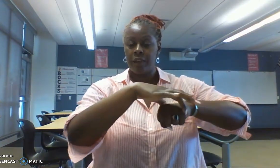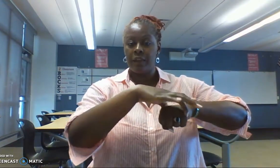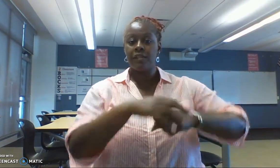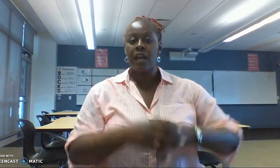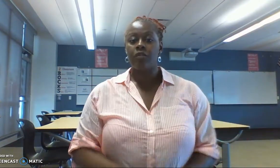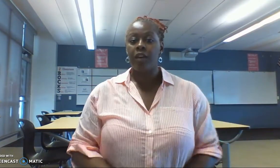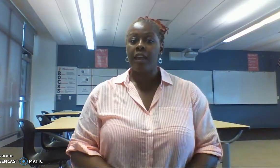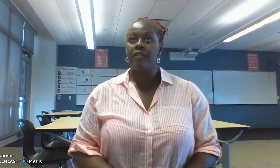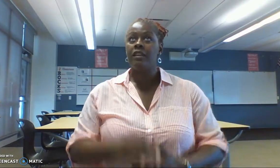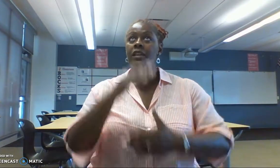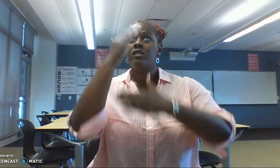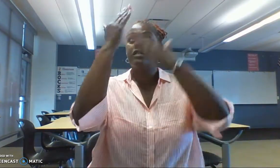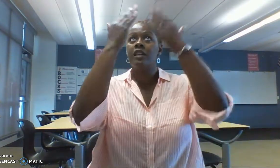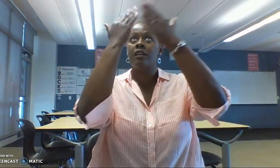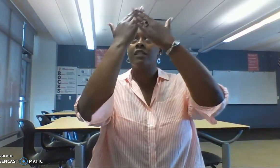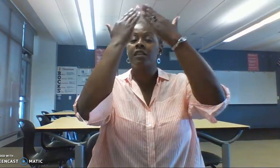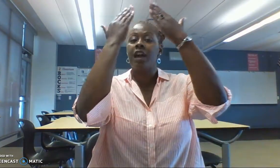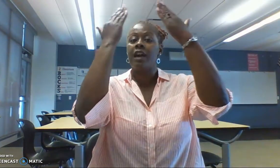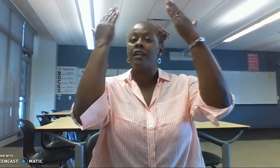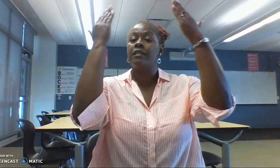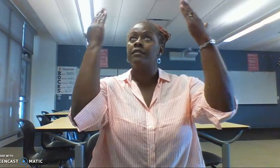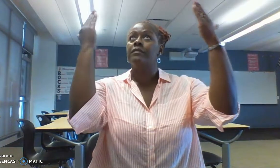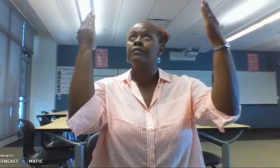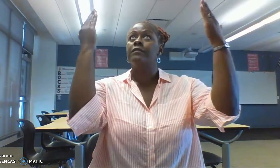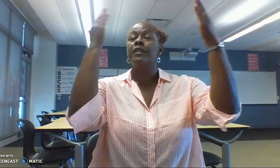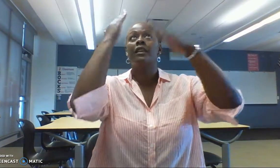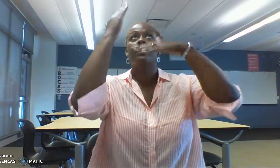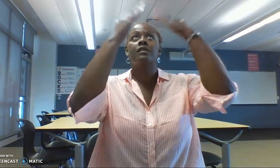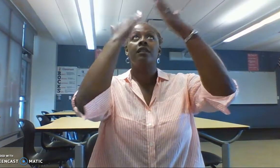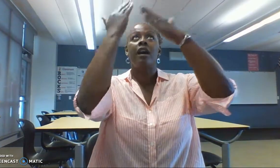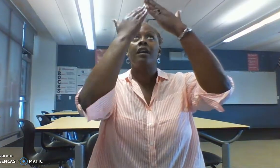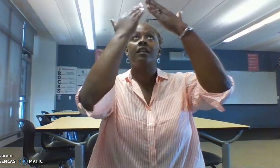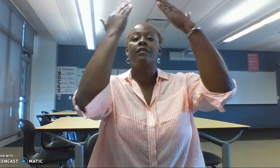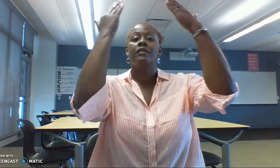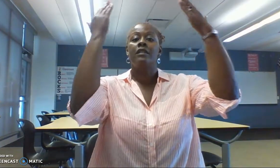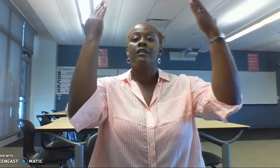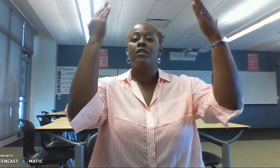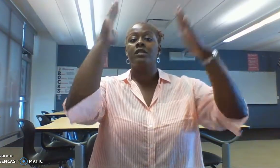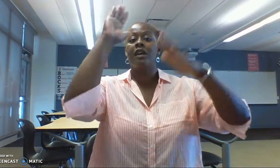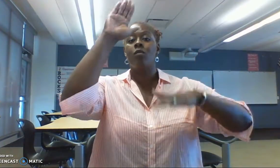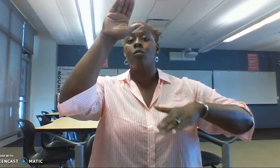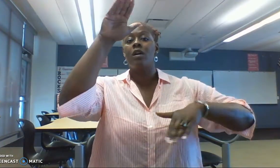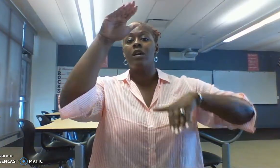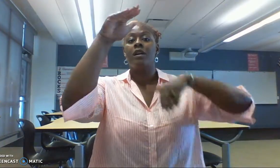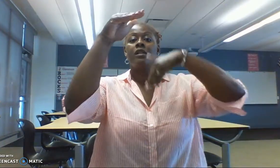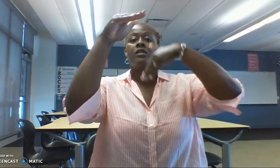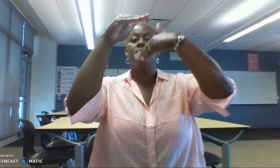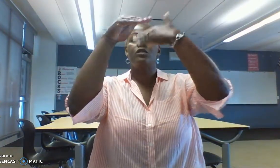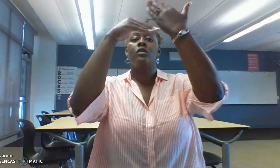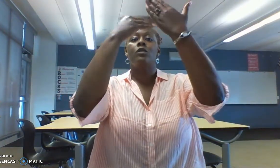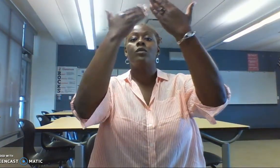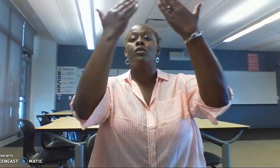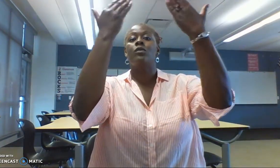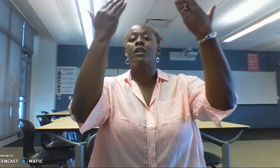The sign for heaven, just think of the sky. Sky. Notice I 1, 2, 3,